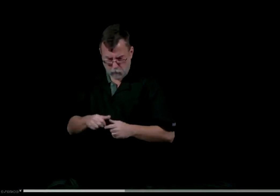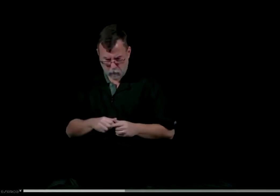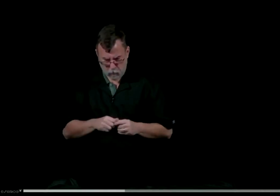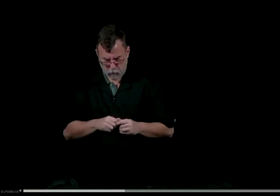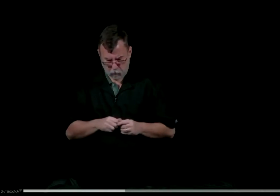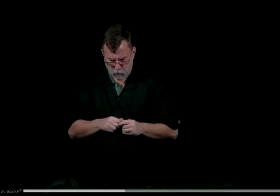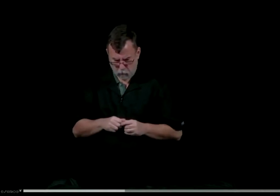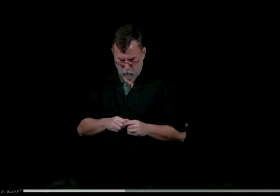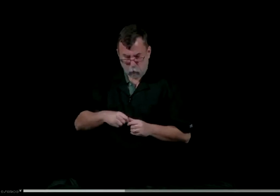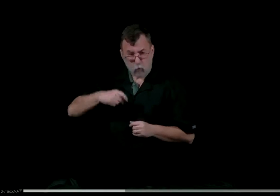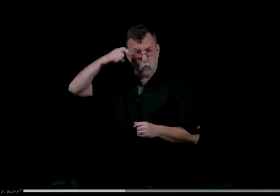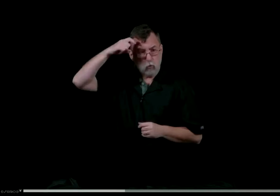Doesn't matter that through training